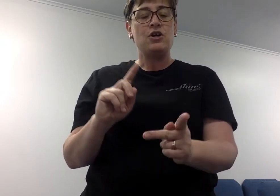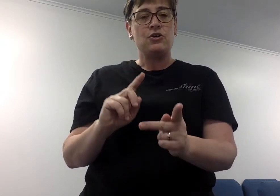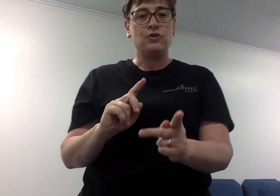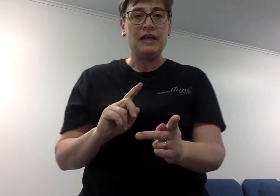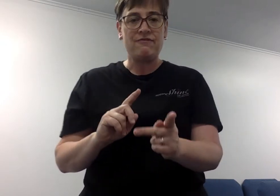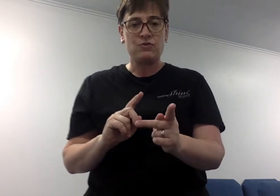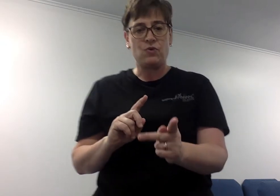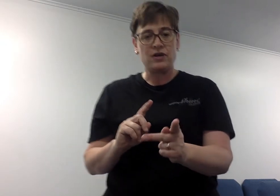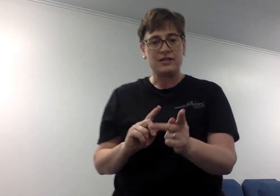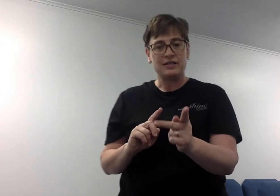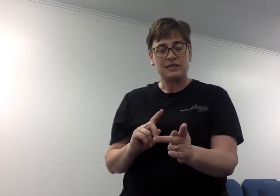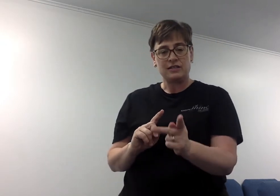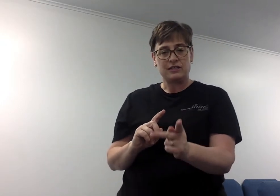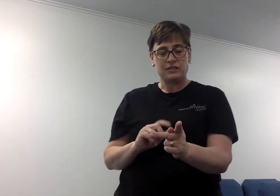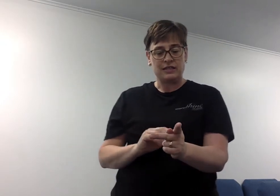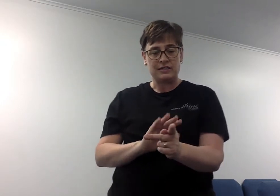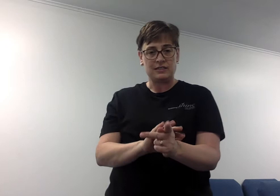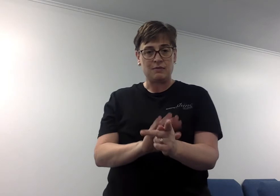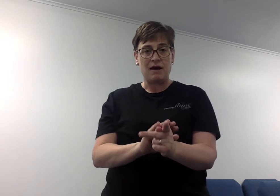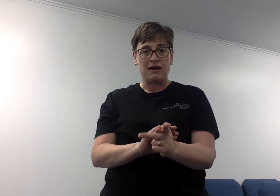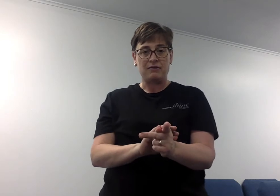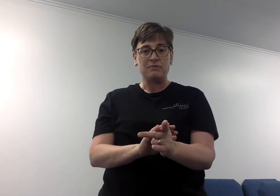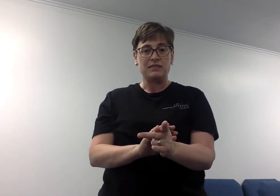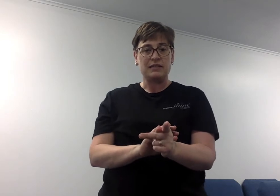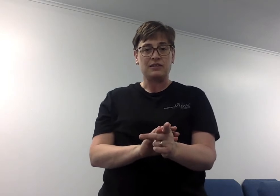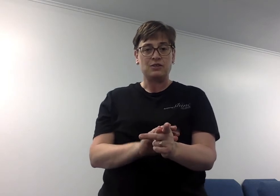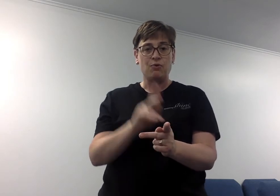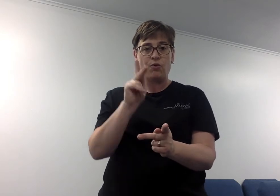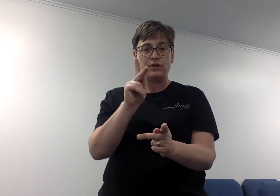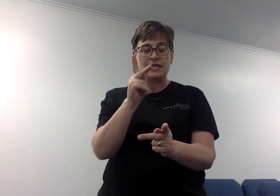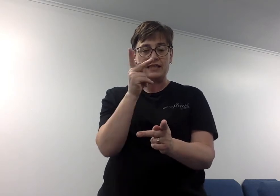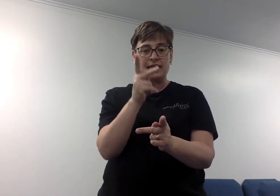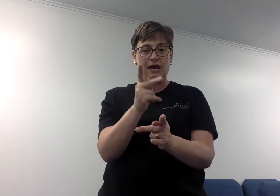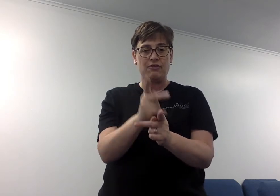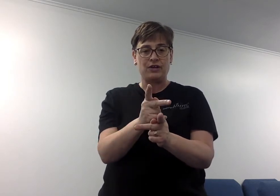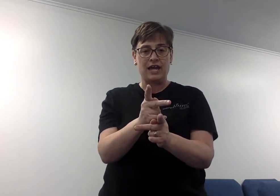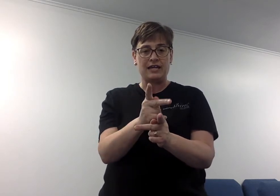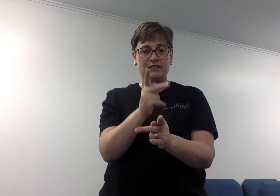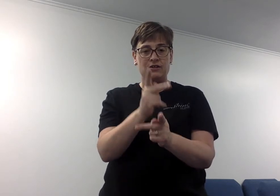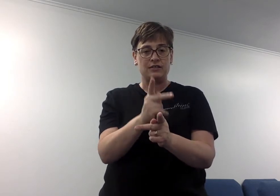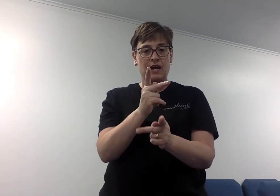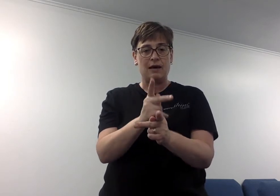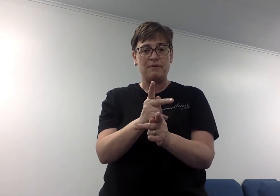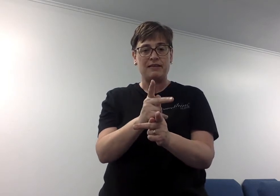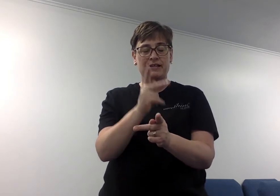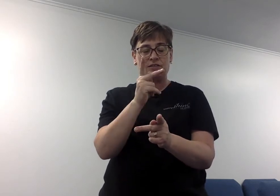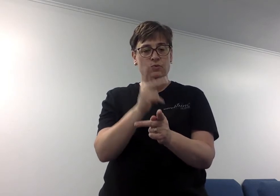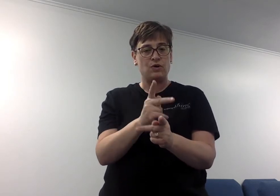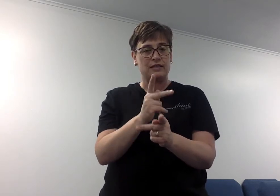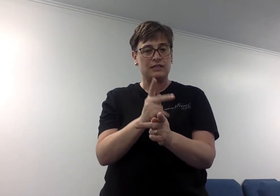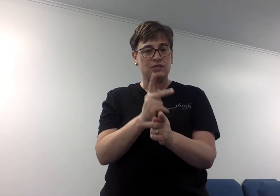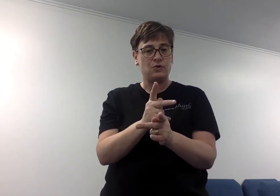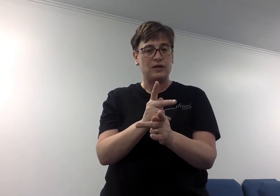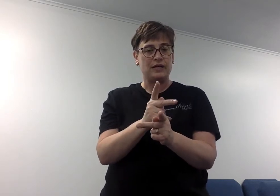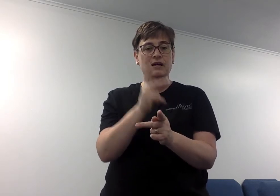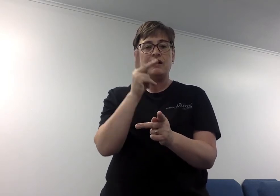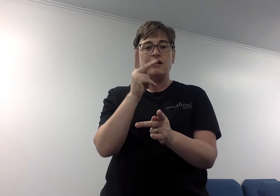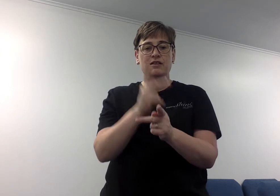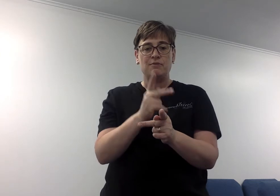your left one is the bottom, is like the support, and the other K is on top, and that's the one that's doing the